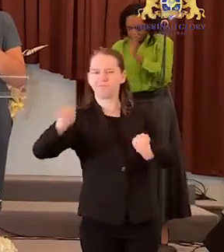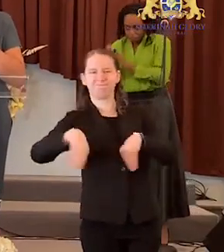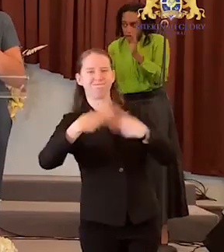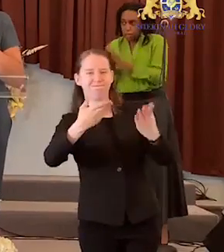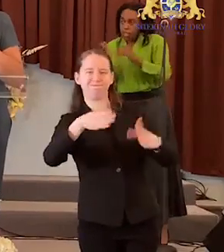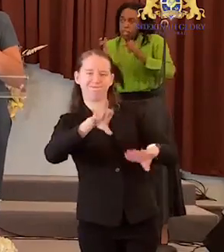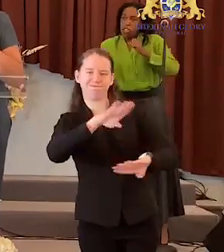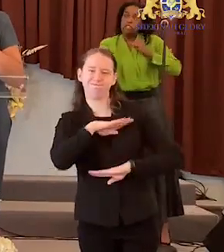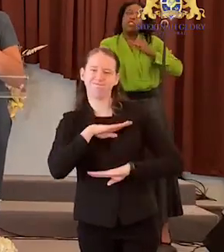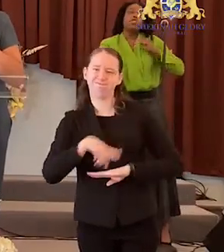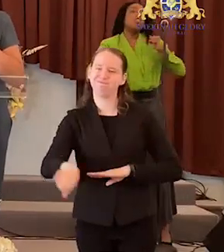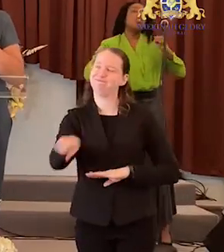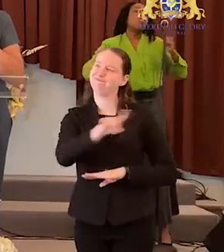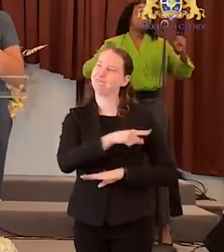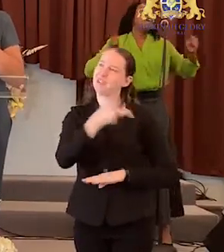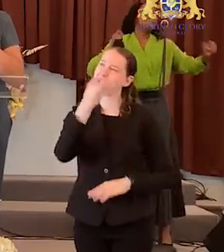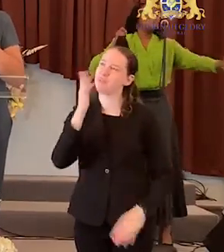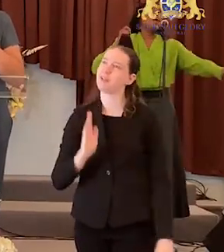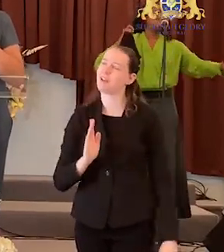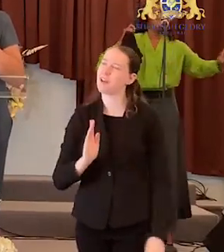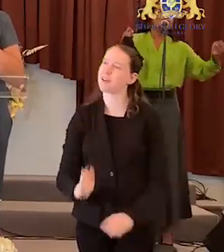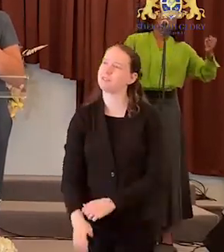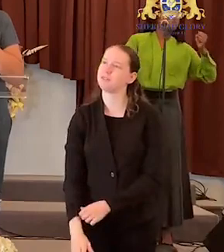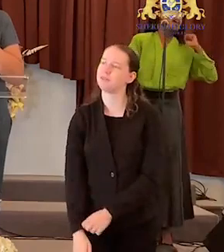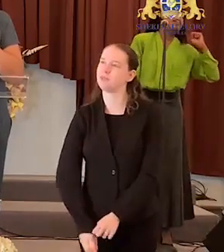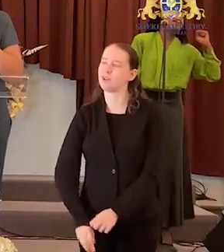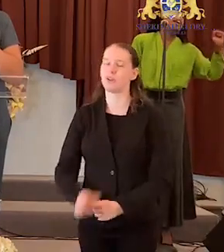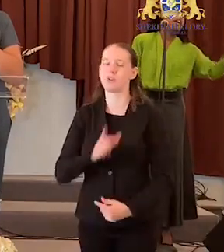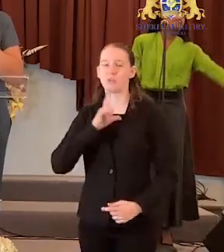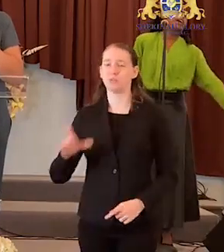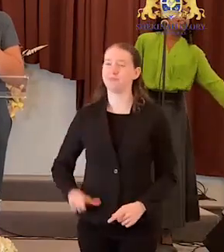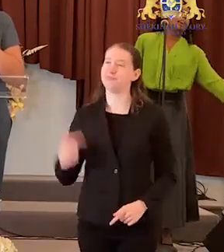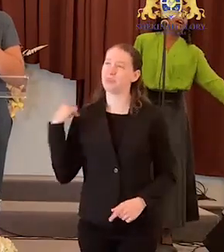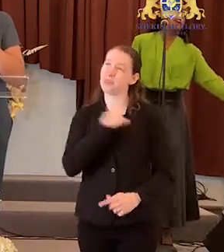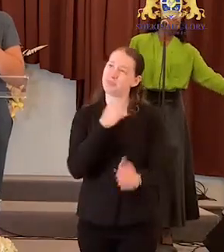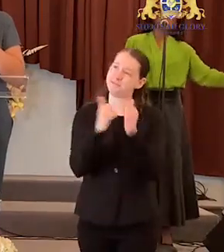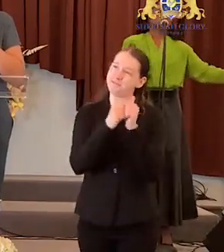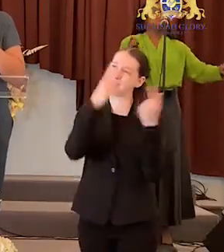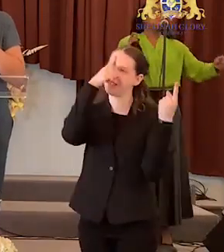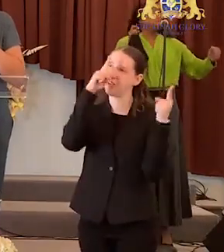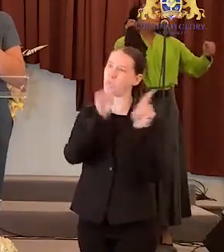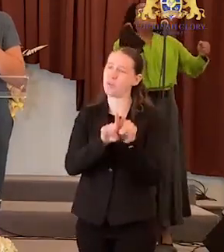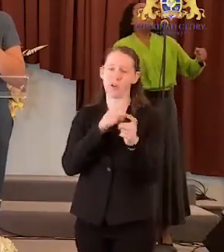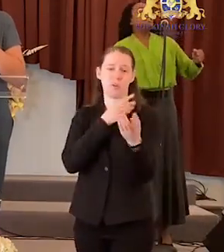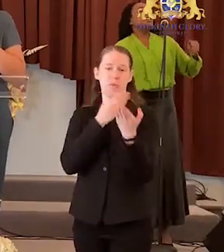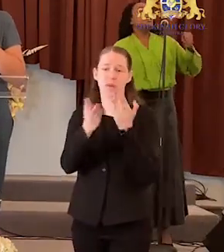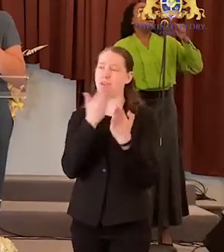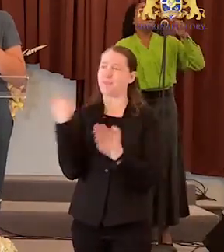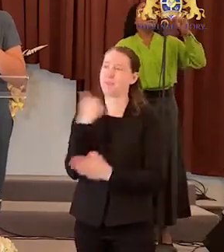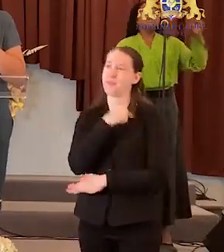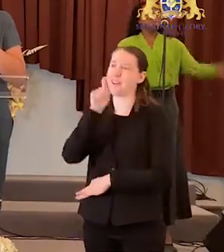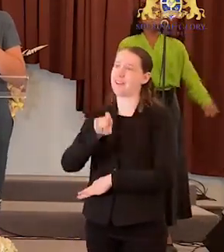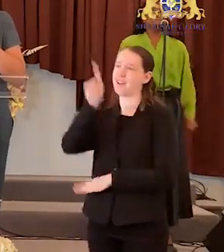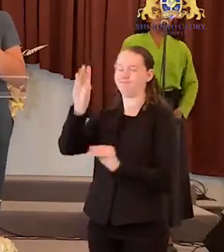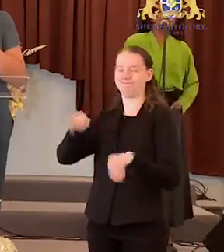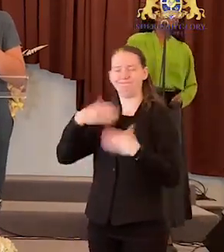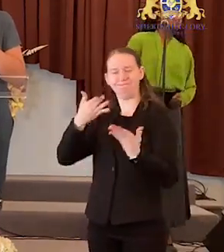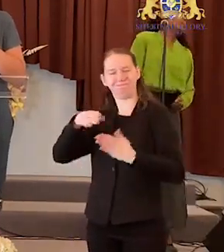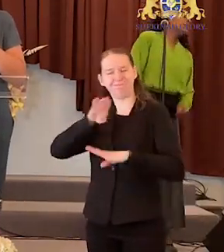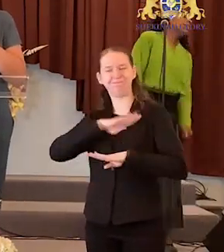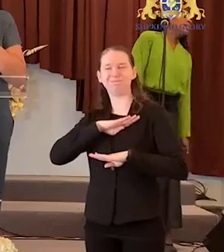ask you to meet them on today, God. We're touching and agreeing that every need is met on today, oh God. And God, for that we